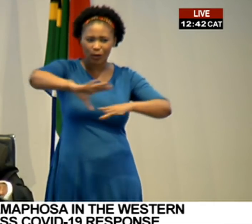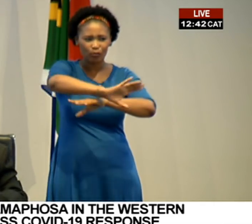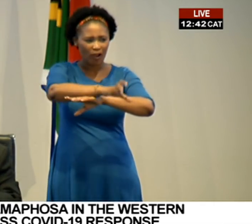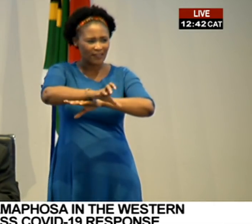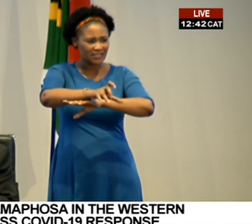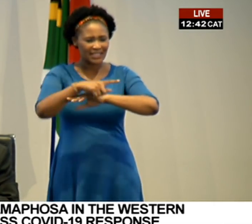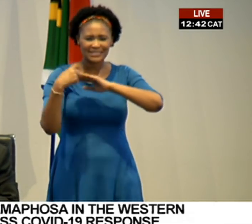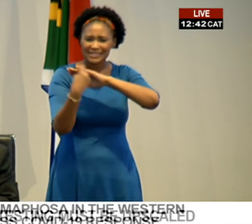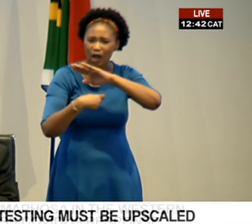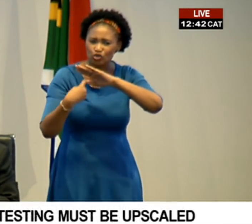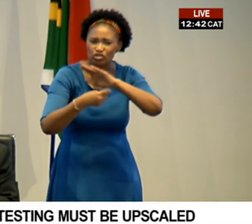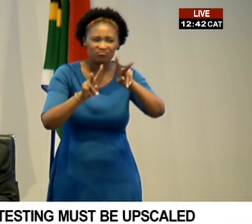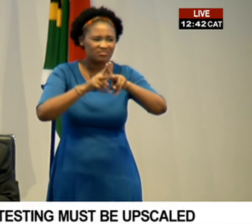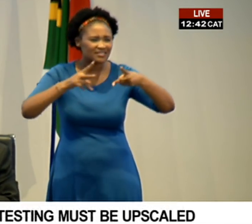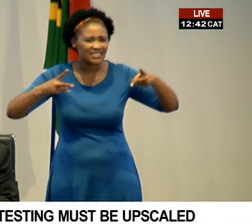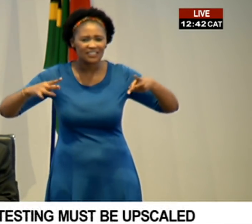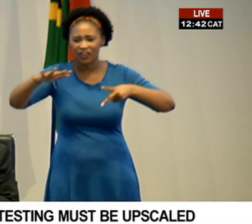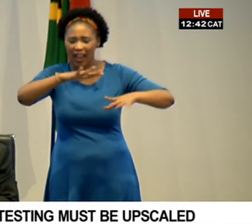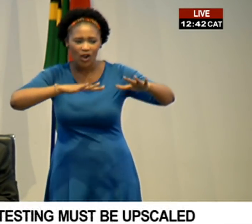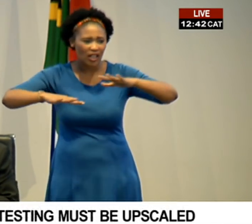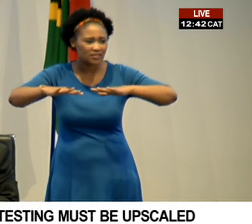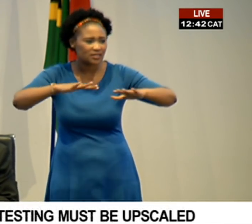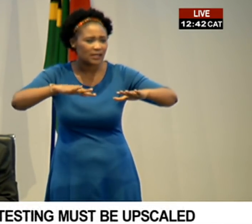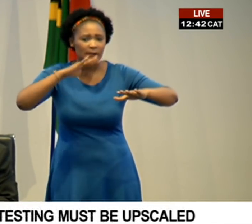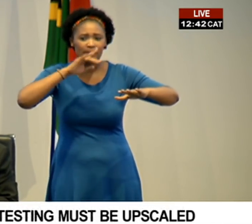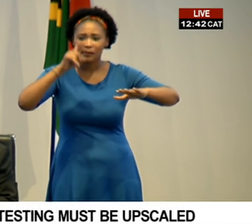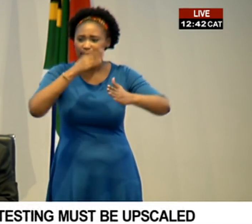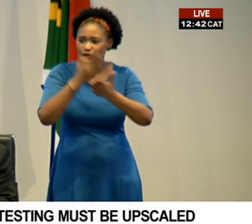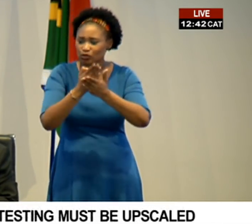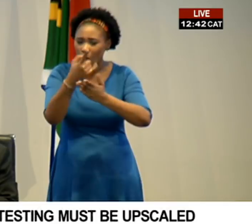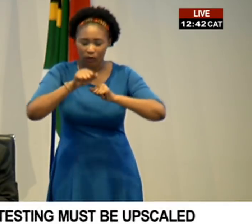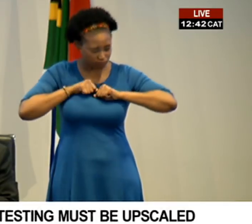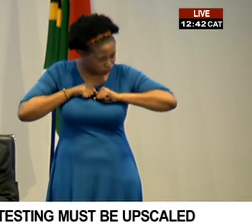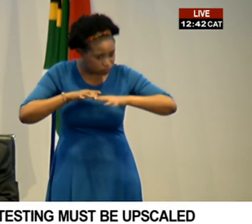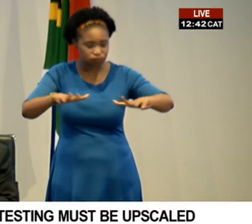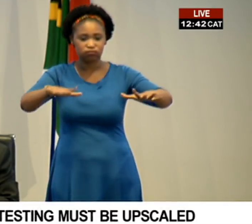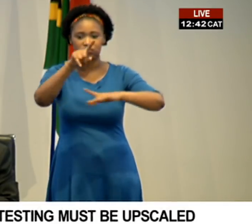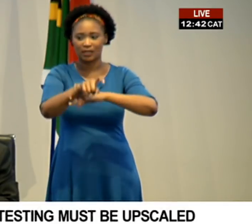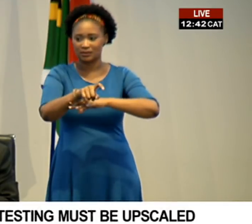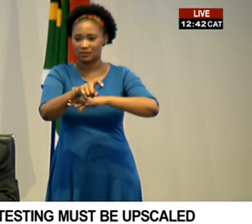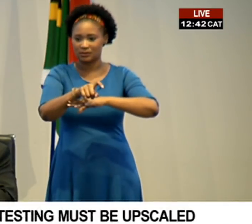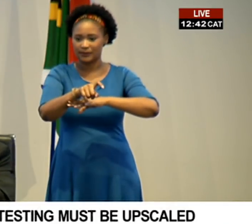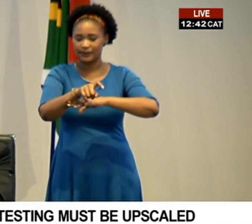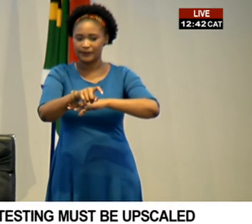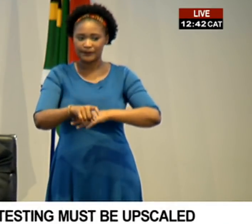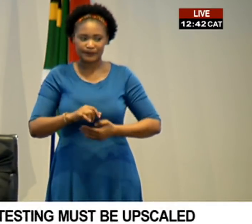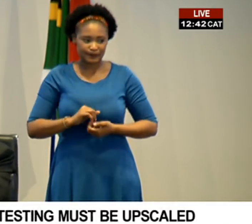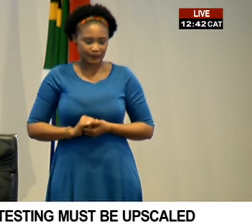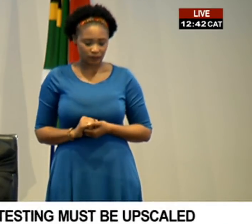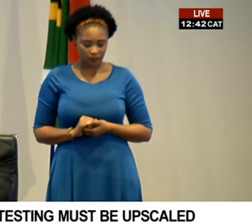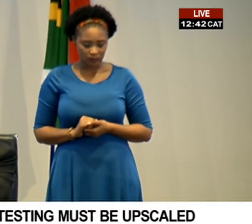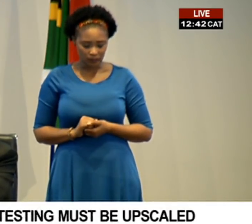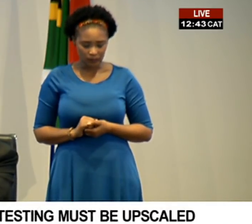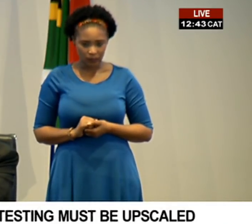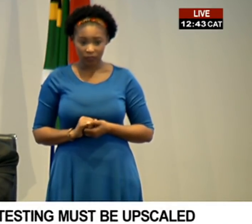in the various places. They should be spread throughout. One of the ways